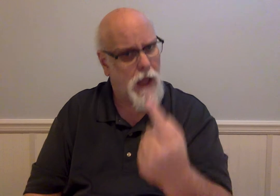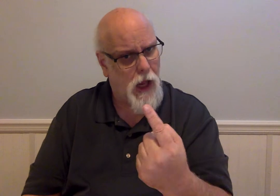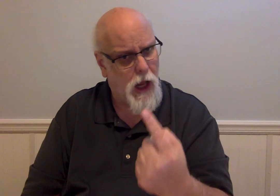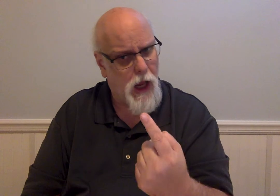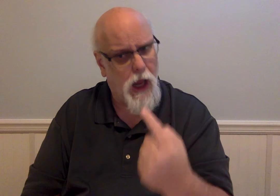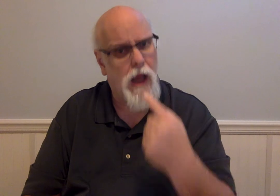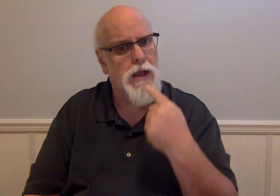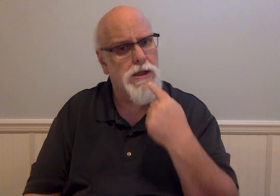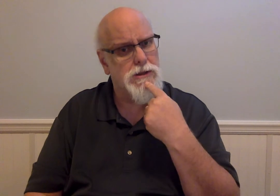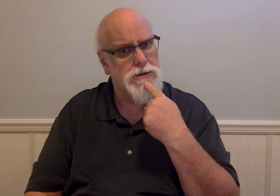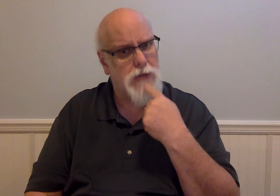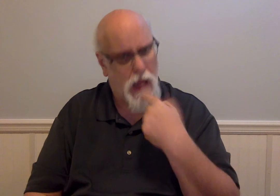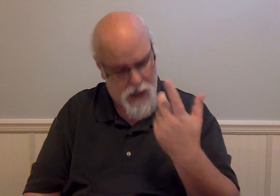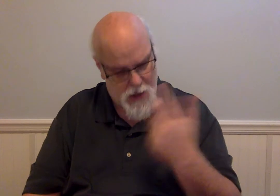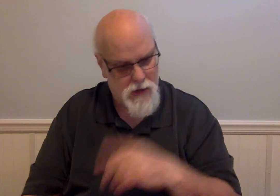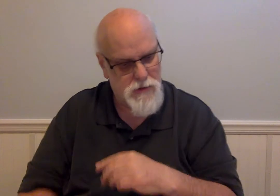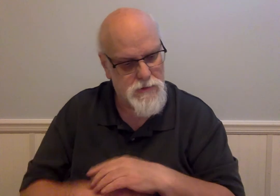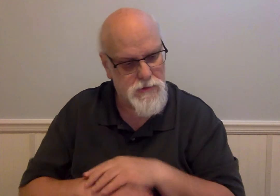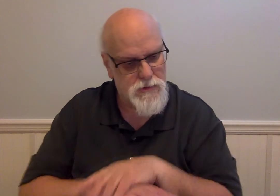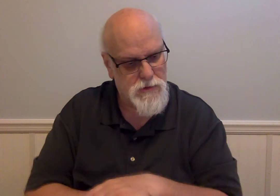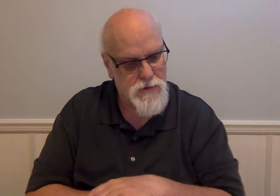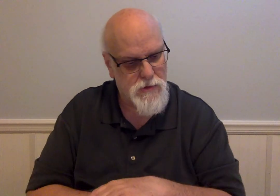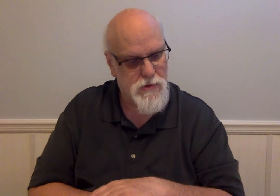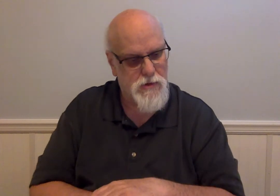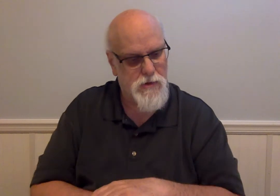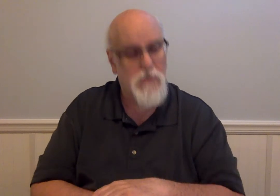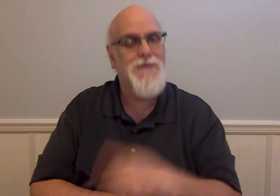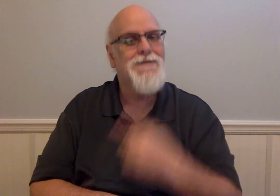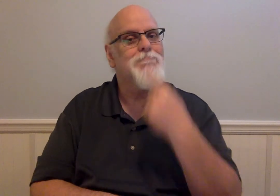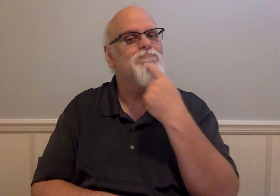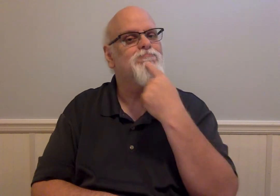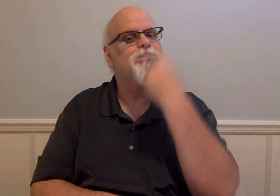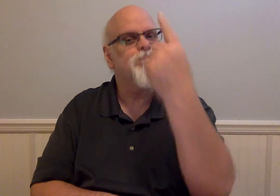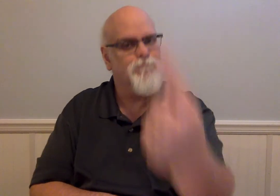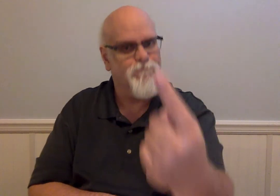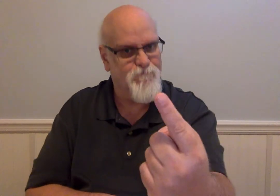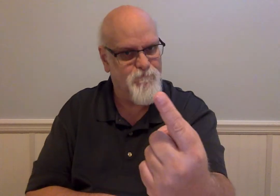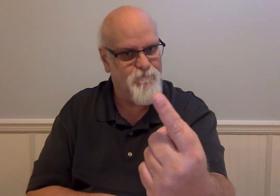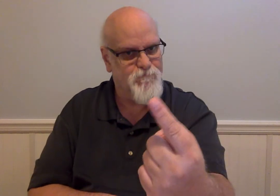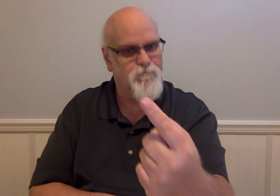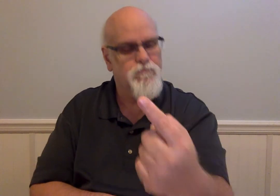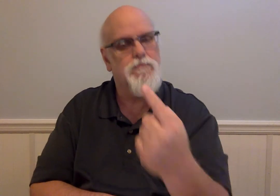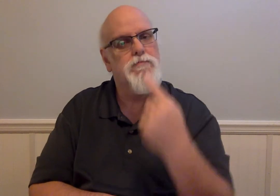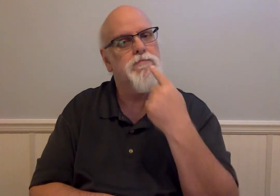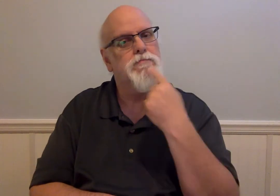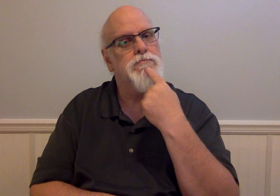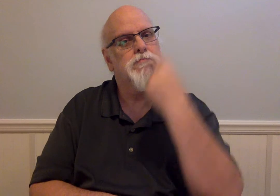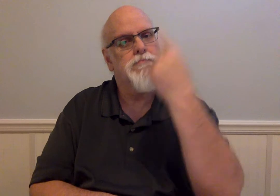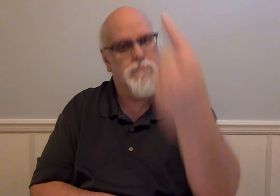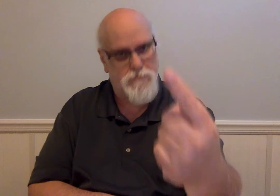So I'm telling you. To tell. So I'm telling you.